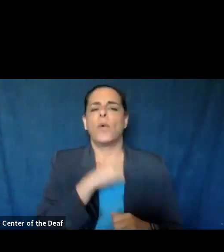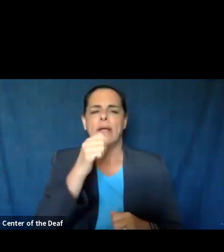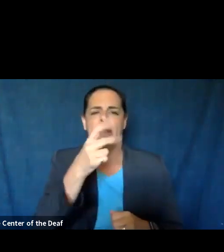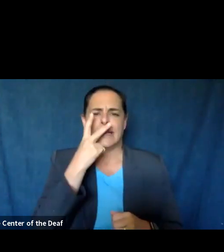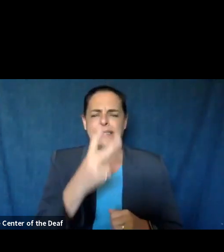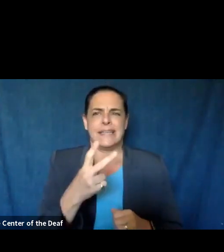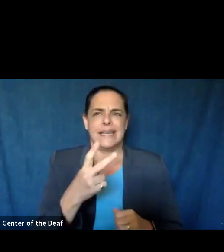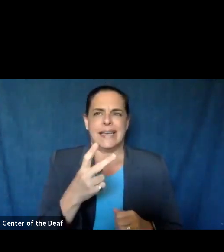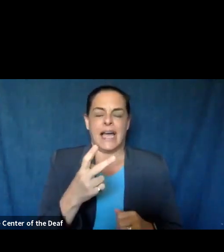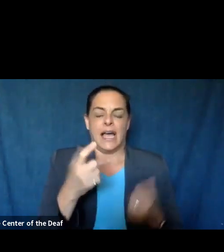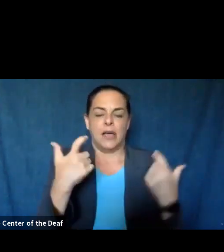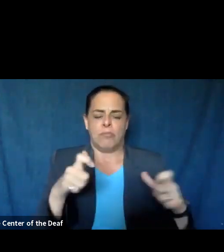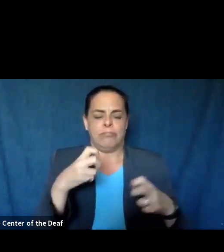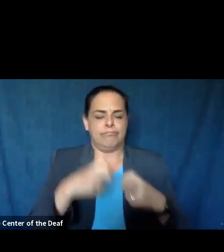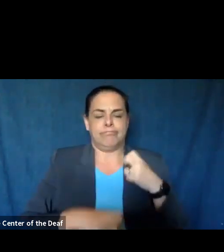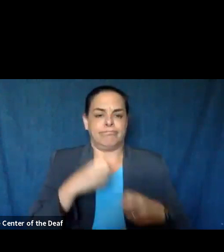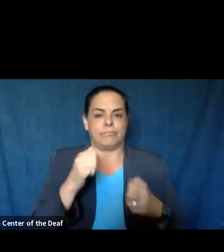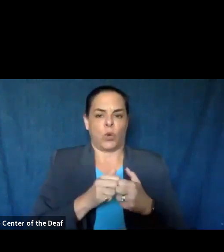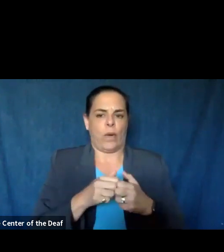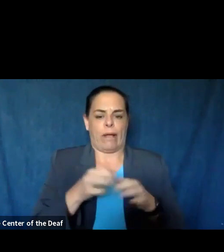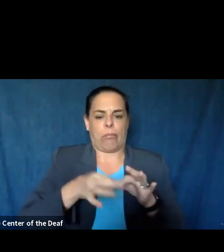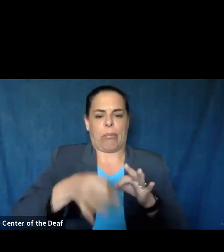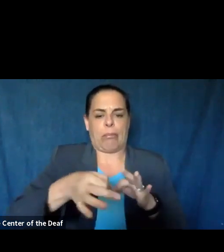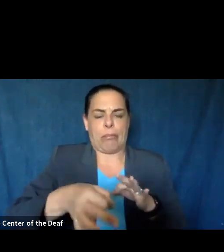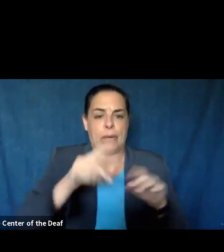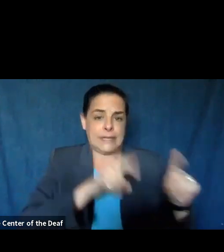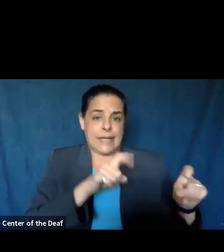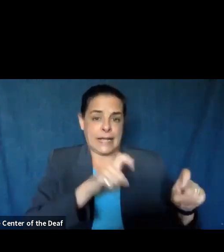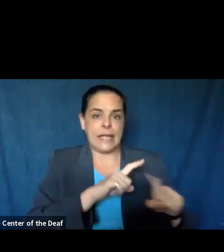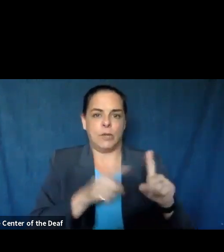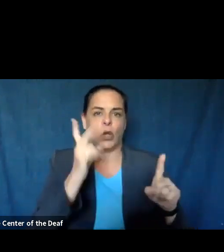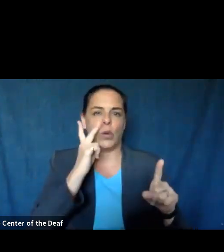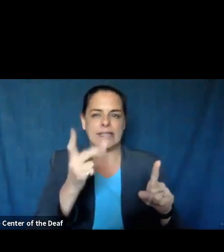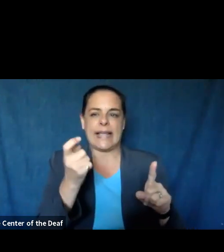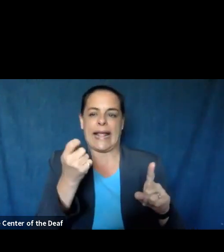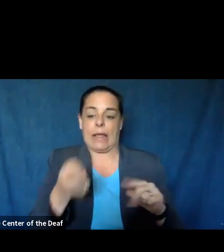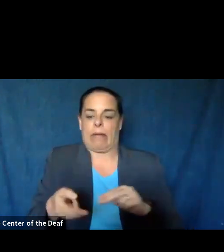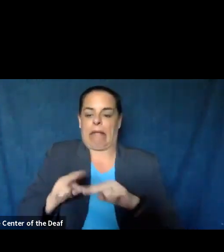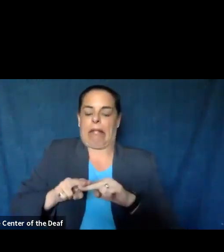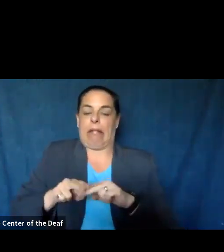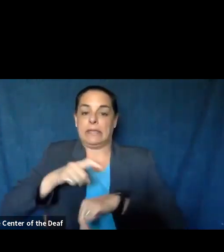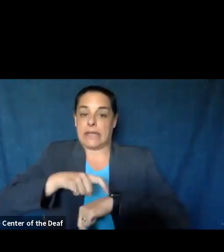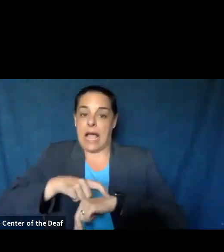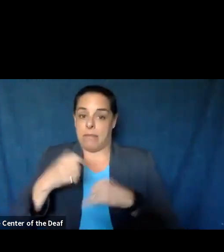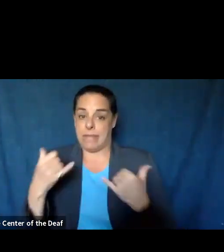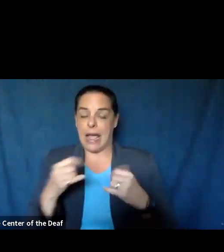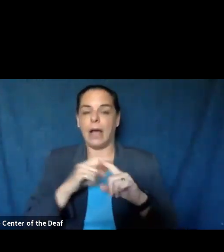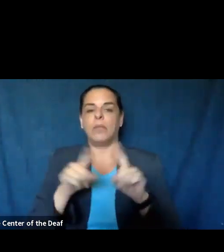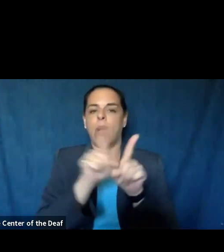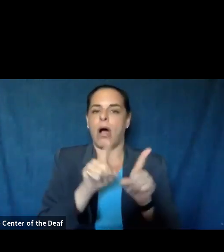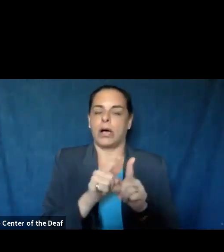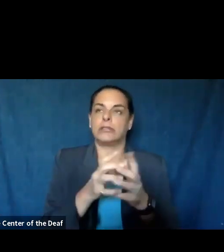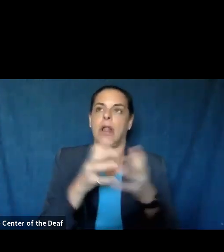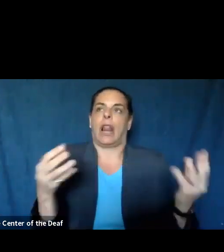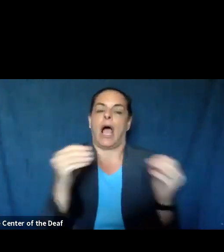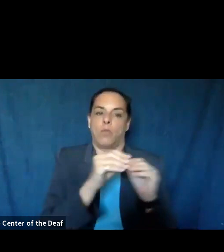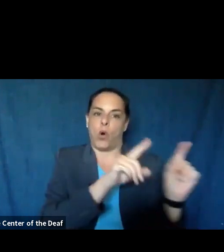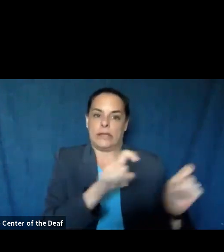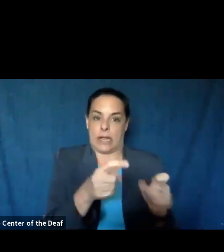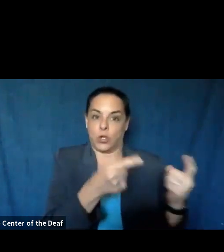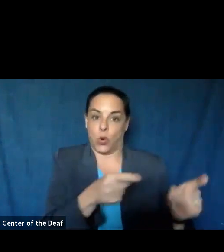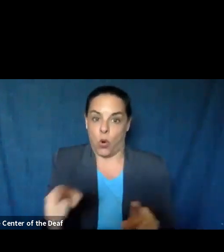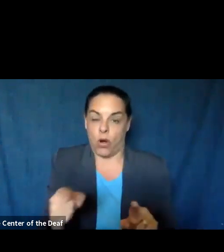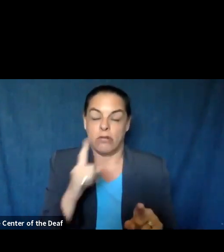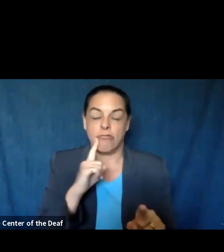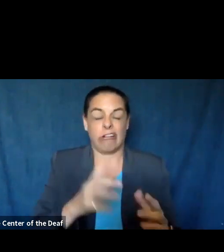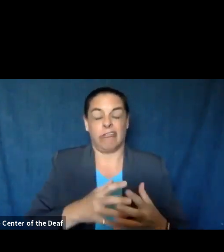huge issue with delays in testing. You will see there was a little bit of an increase in time right now, but there's also a lot more testing. There's a huge